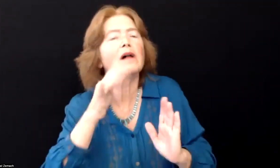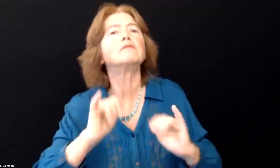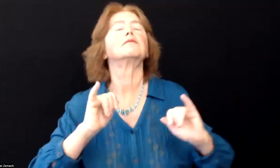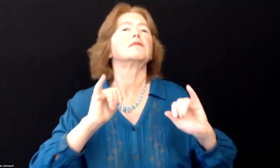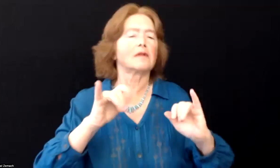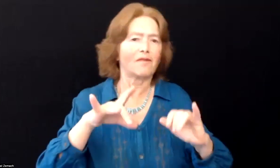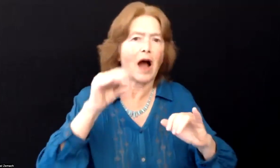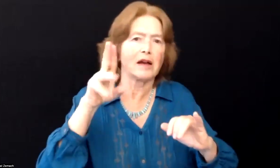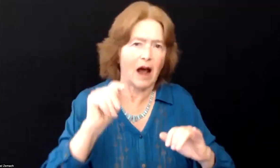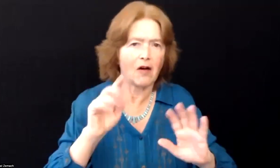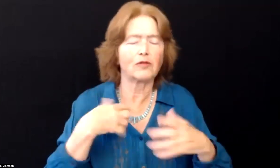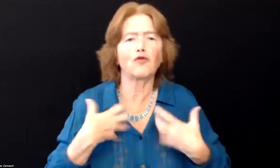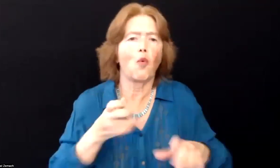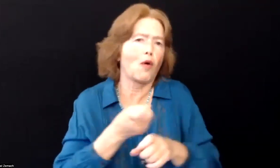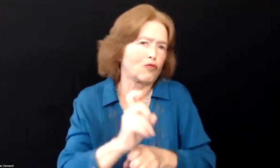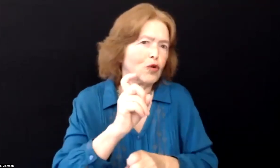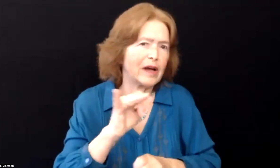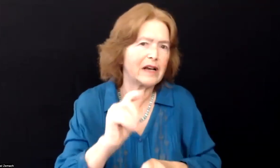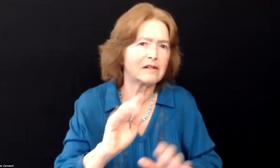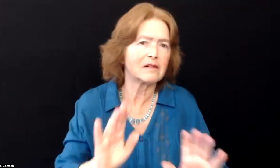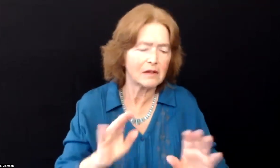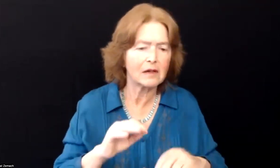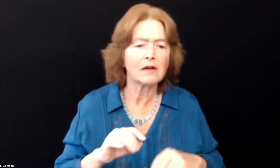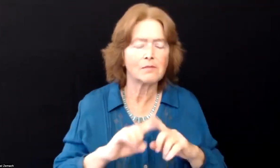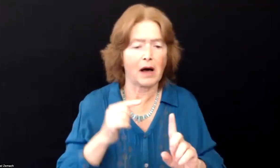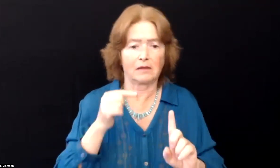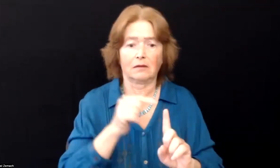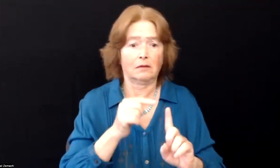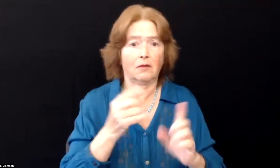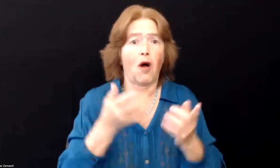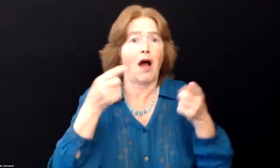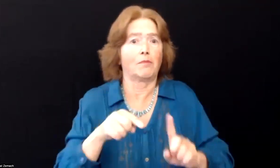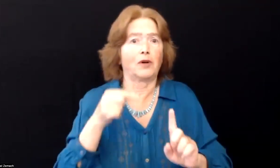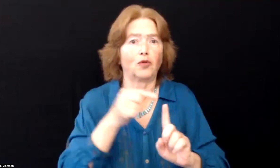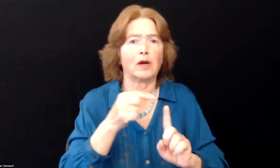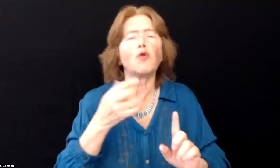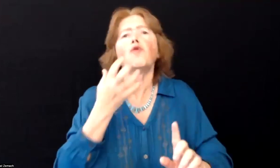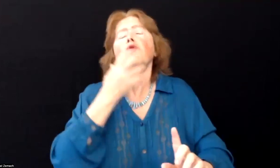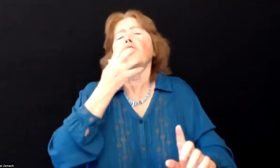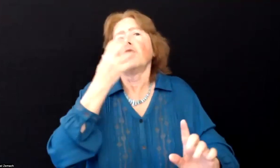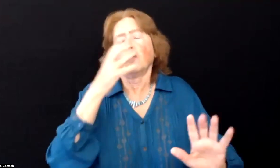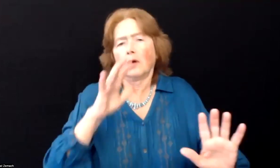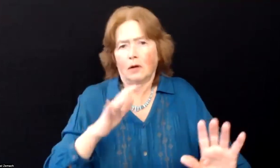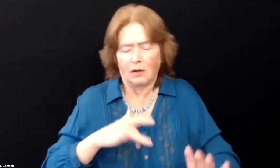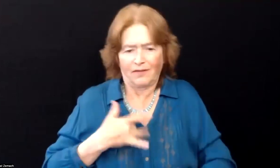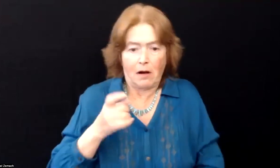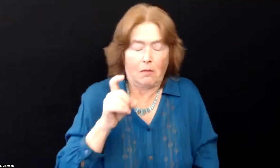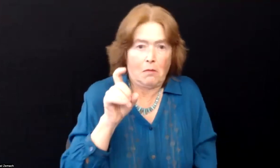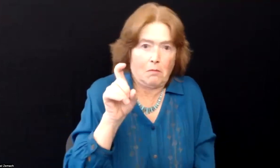And once you read the book, you understand it, but I don't want to ruin that for you. So what happened to this one student, it